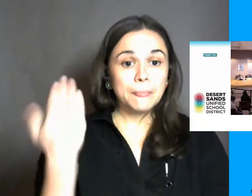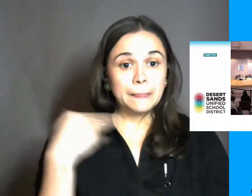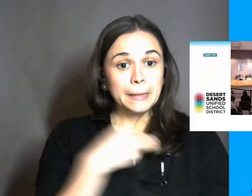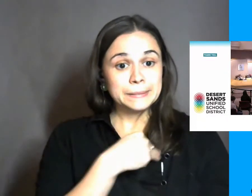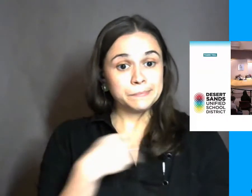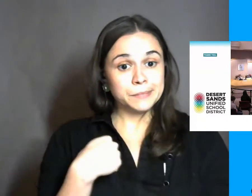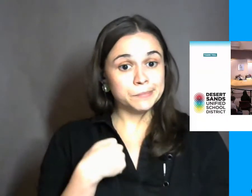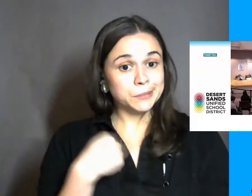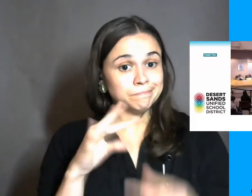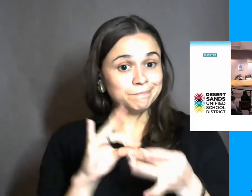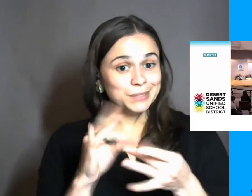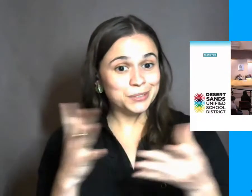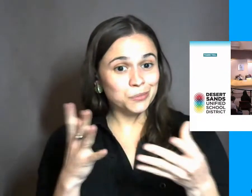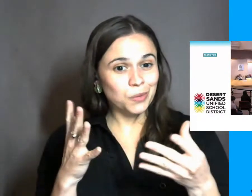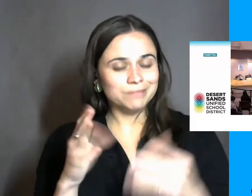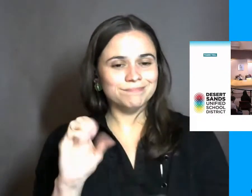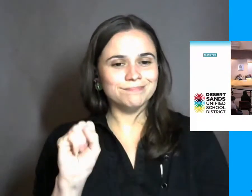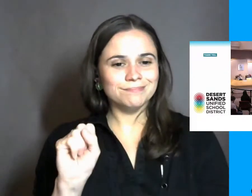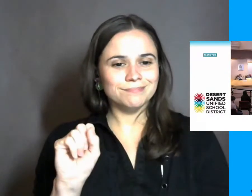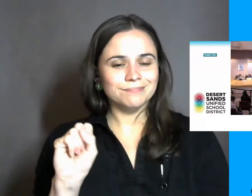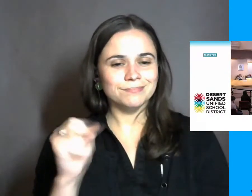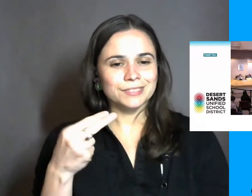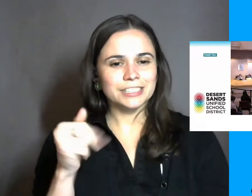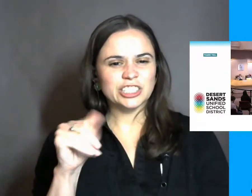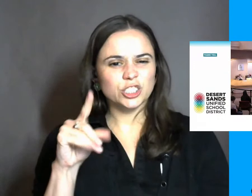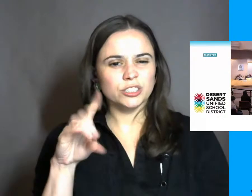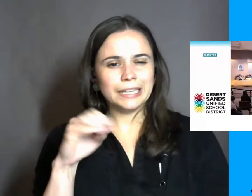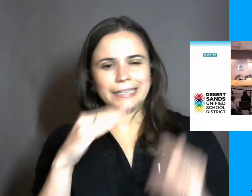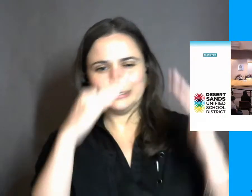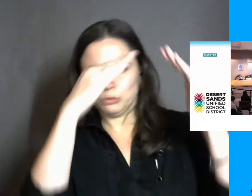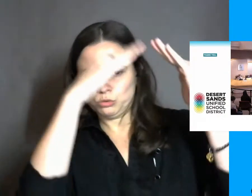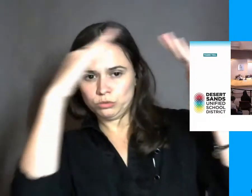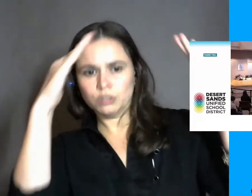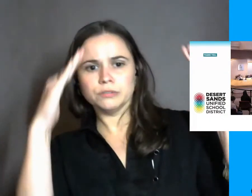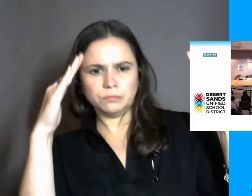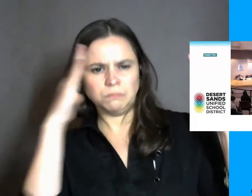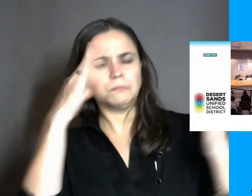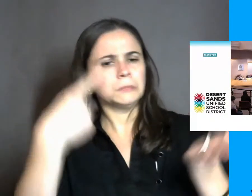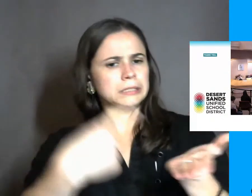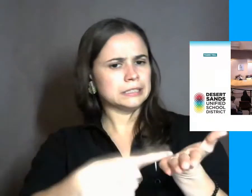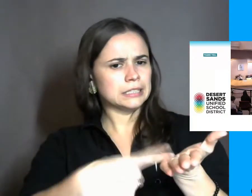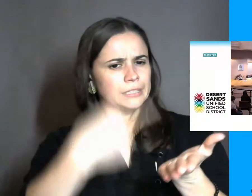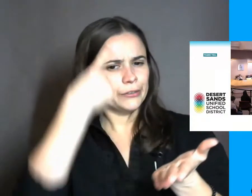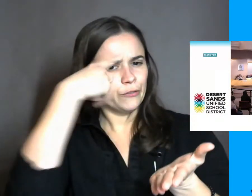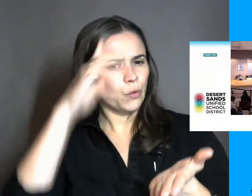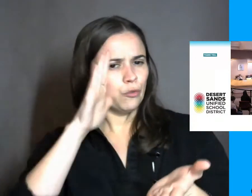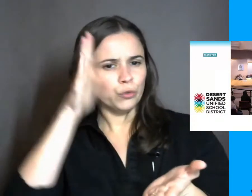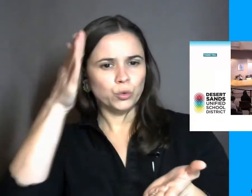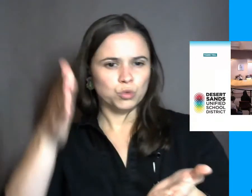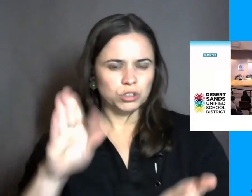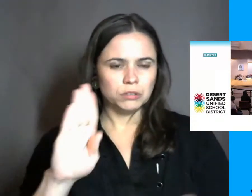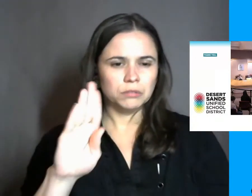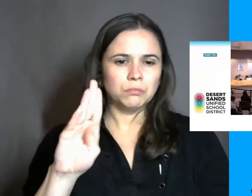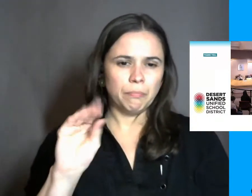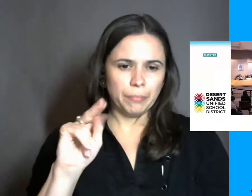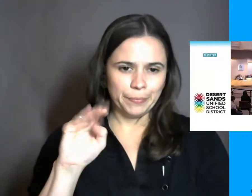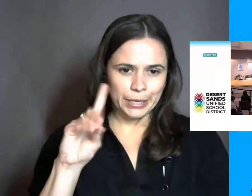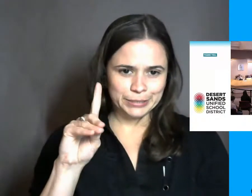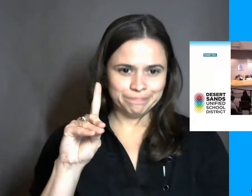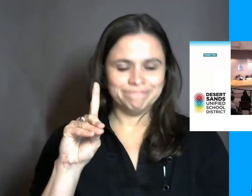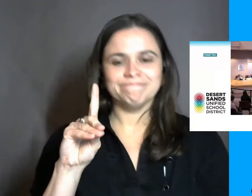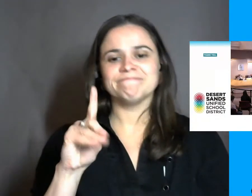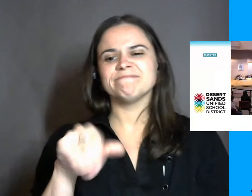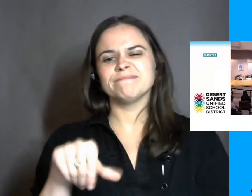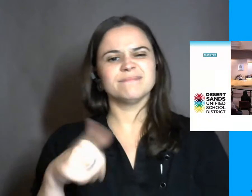that we'll be talking about that when we talk about future bond and facilities, because there are still things that need to be done.